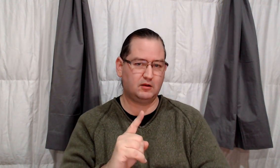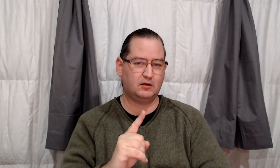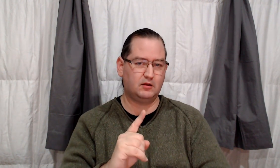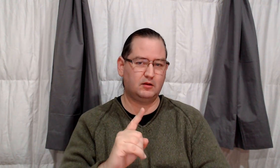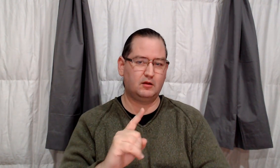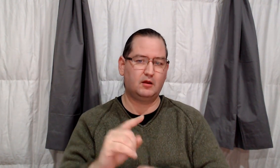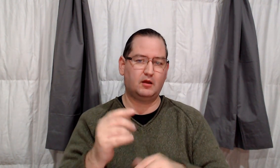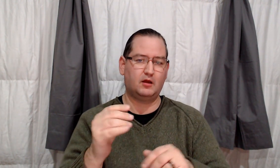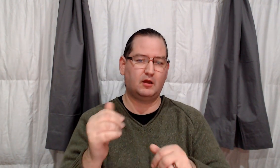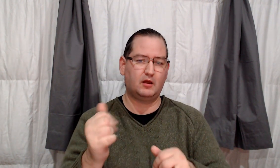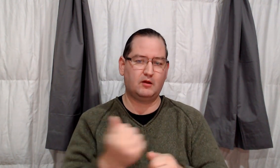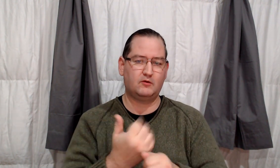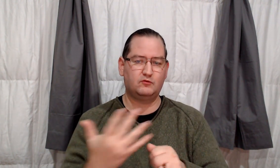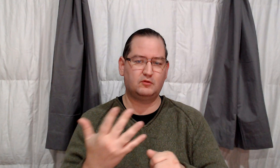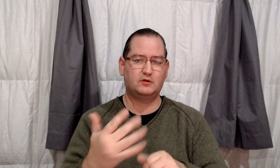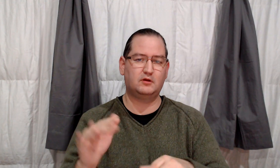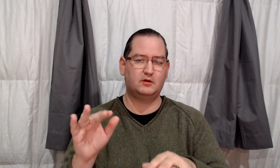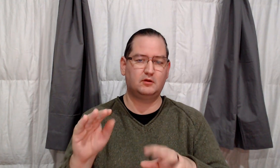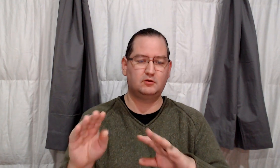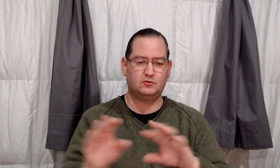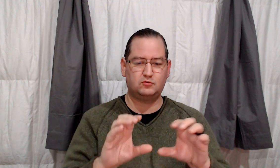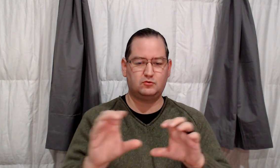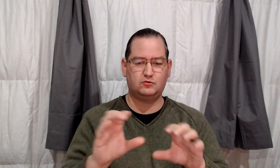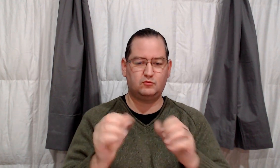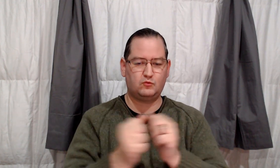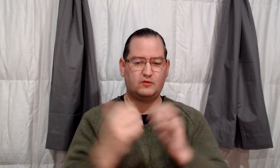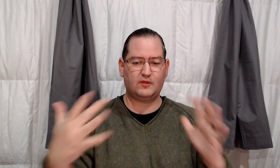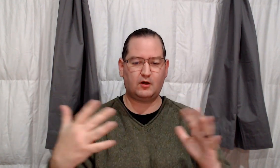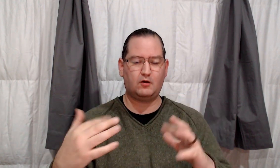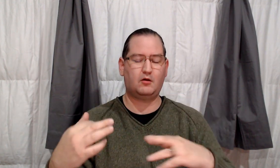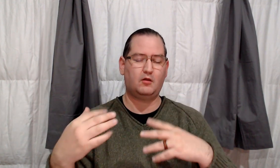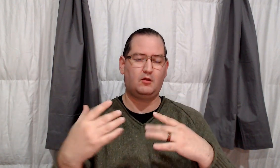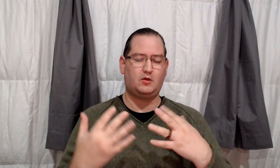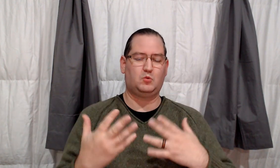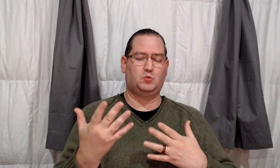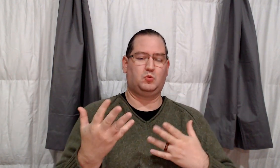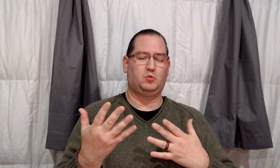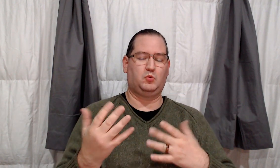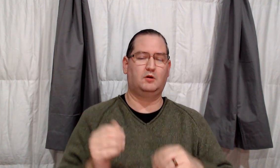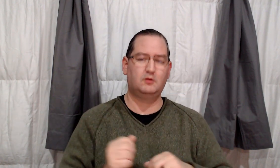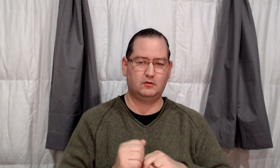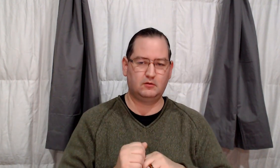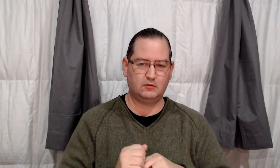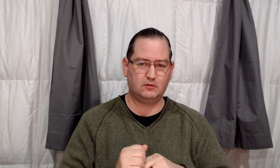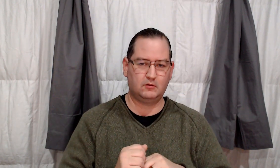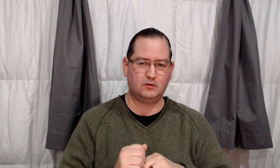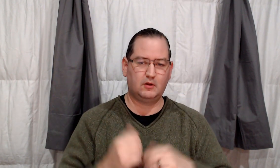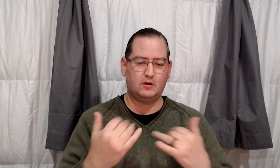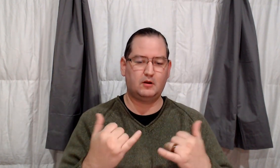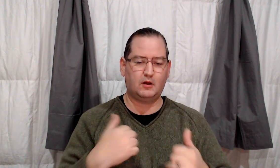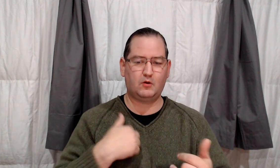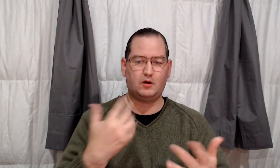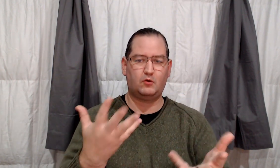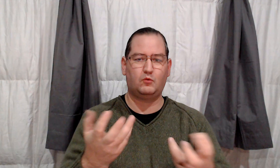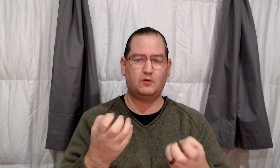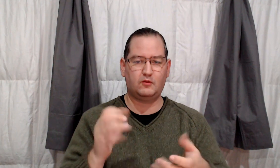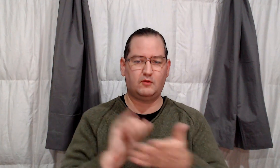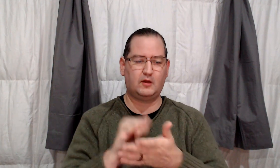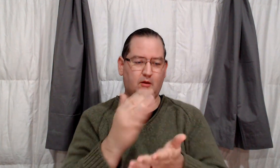Now I'd like to ask that part that runs that smoking habit to explain to you what it's been trying to do for you